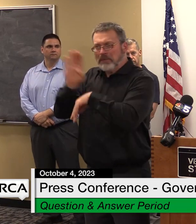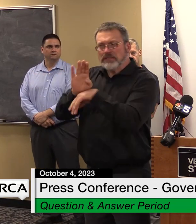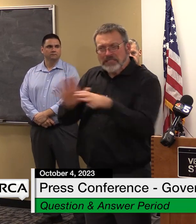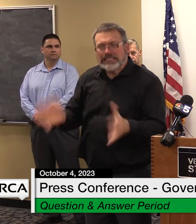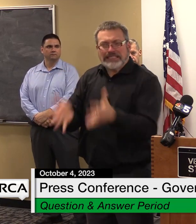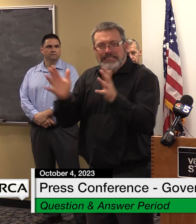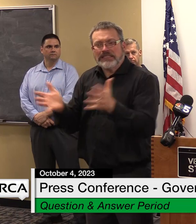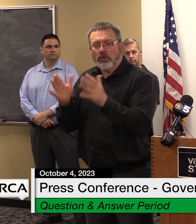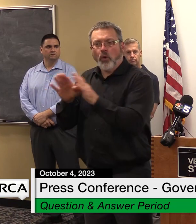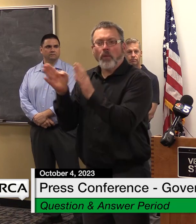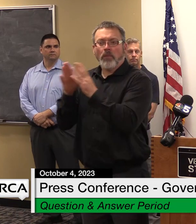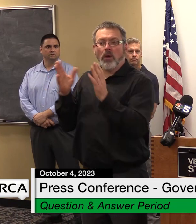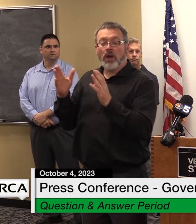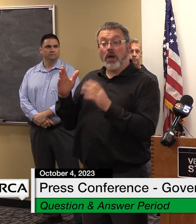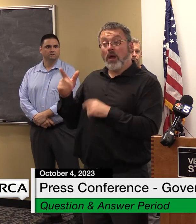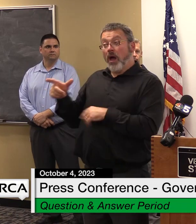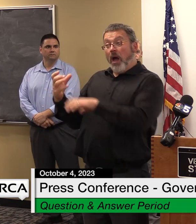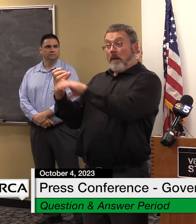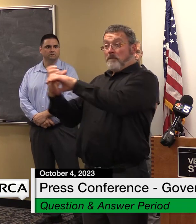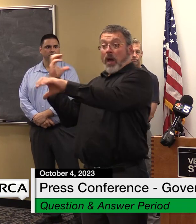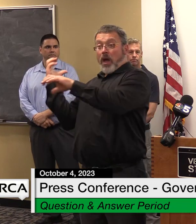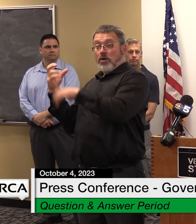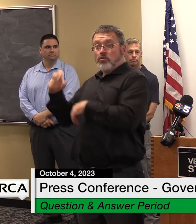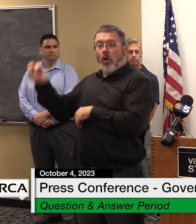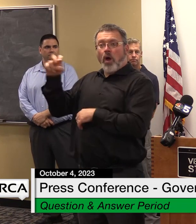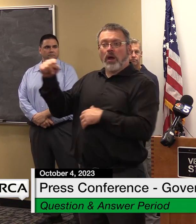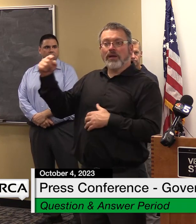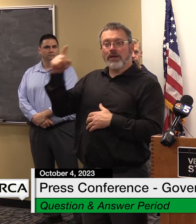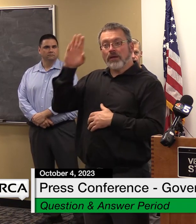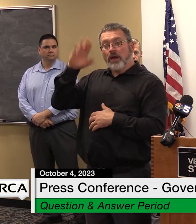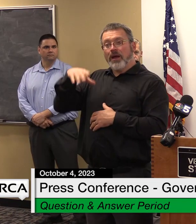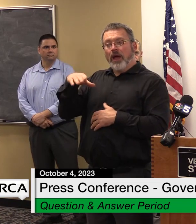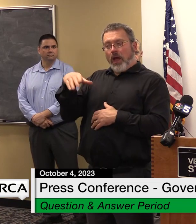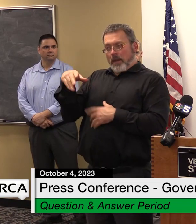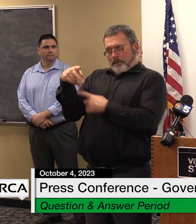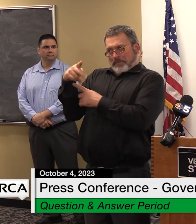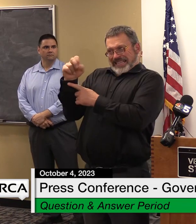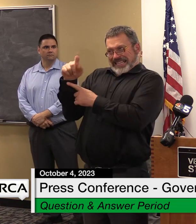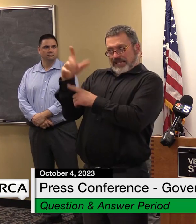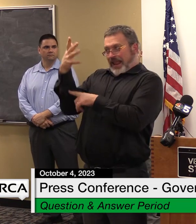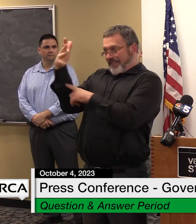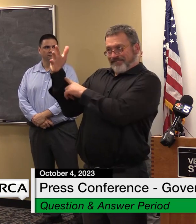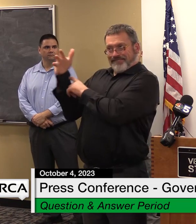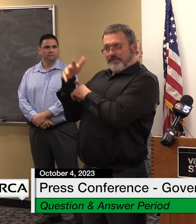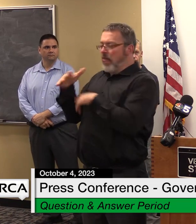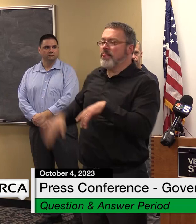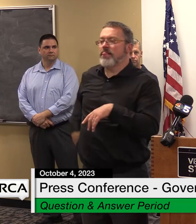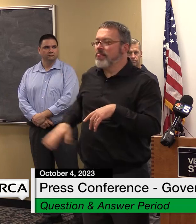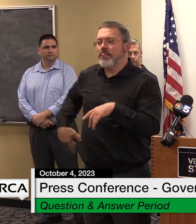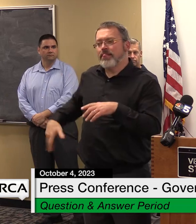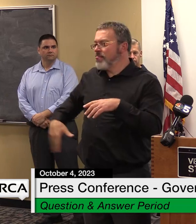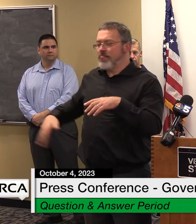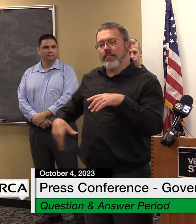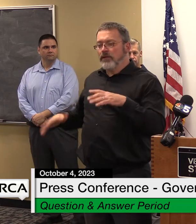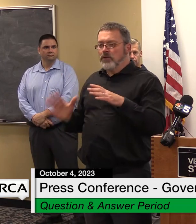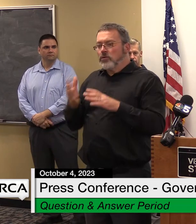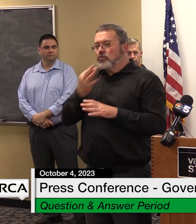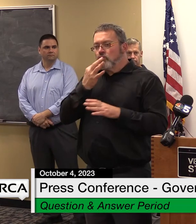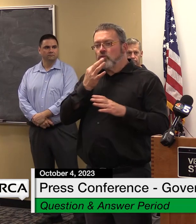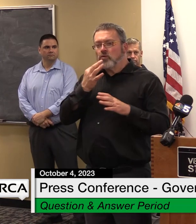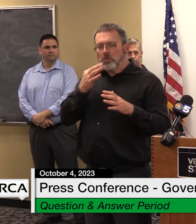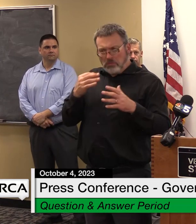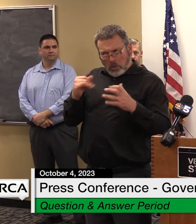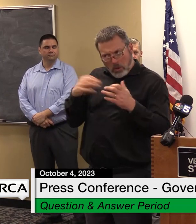We still have, I don't believe we're peak everywhere in the state, and I think there's still a lot of time